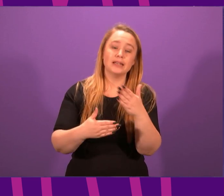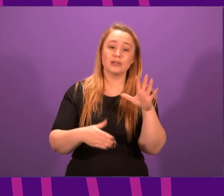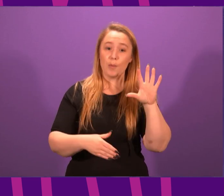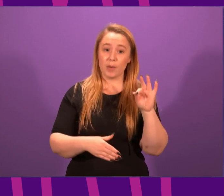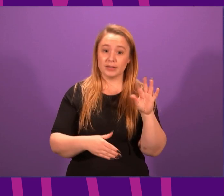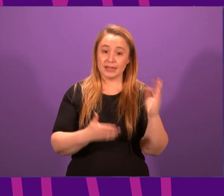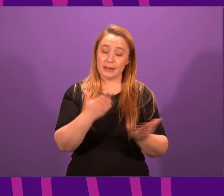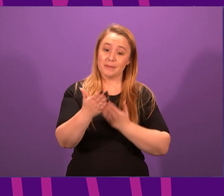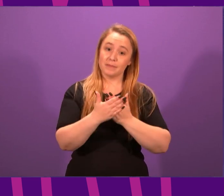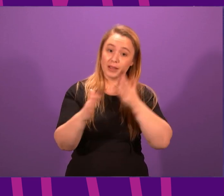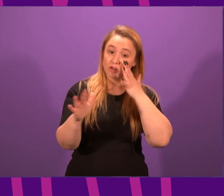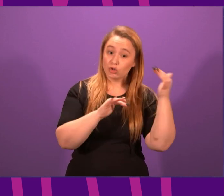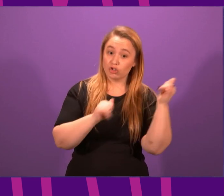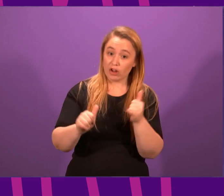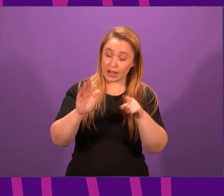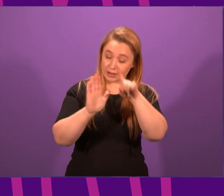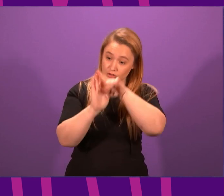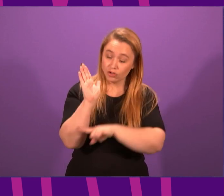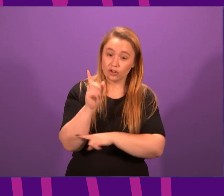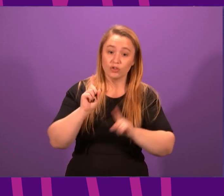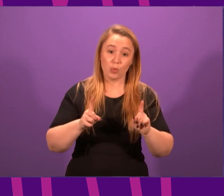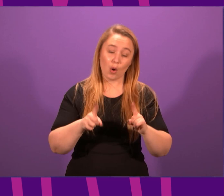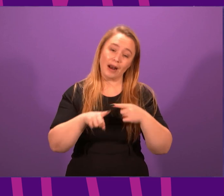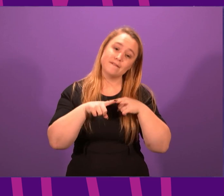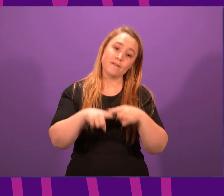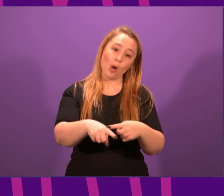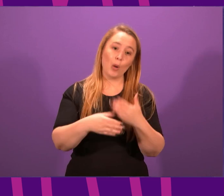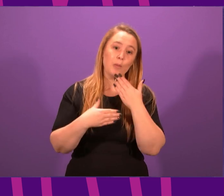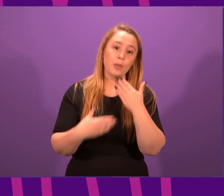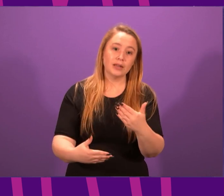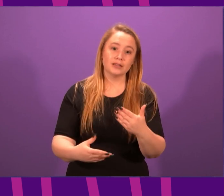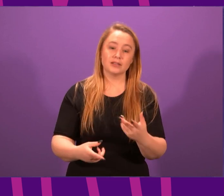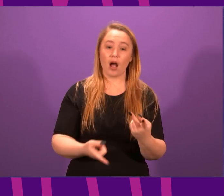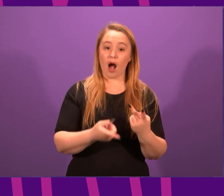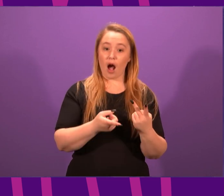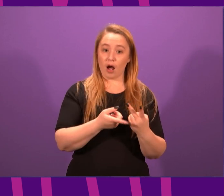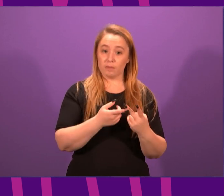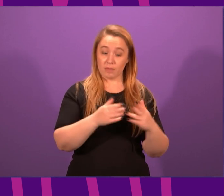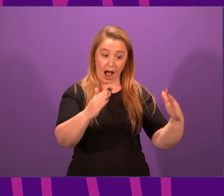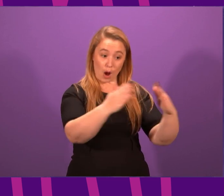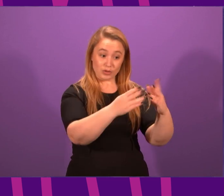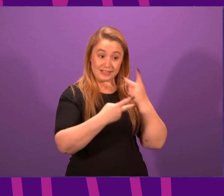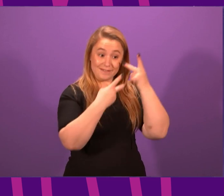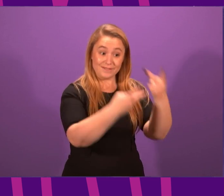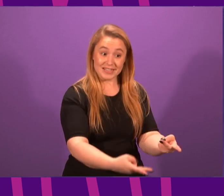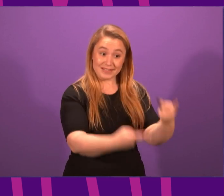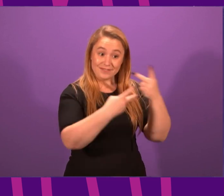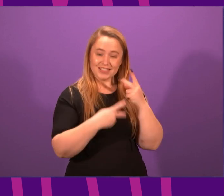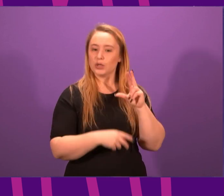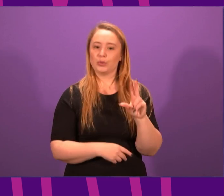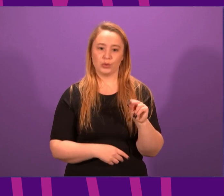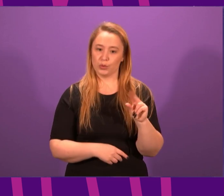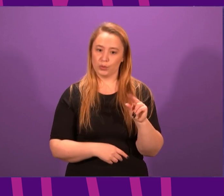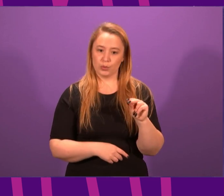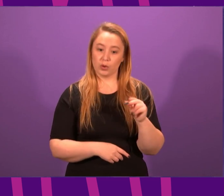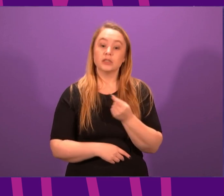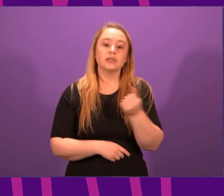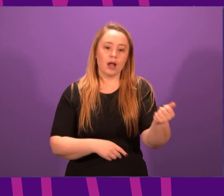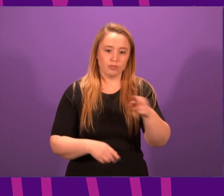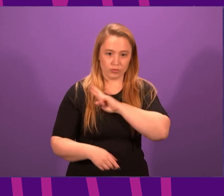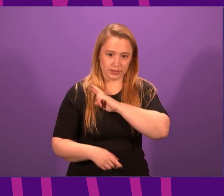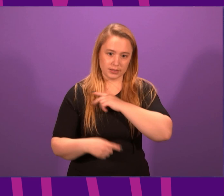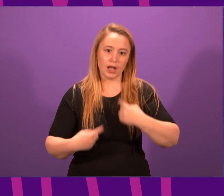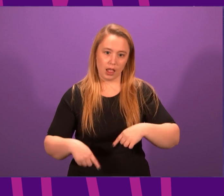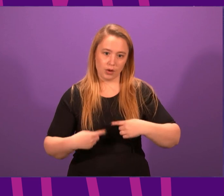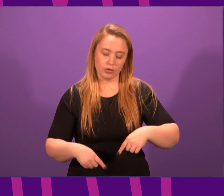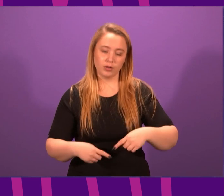sure you check what restrictions apply in your area. Please stay out of other people's houses except for the limited reasons allowed. Follow the rules